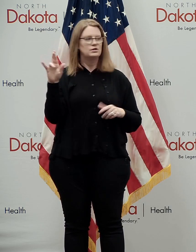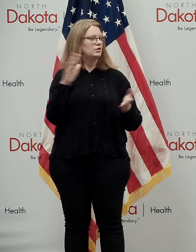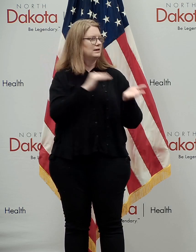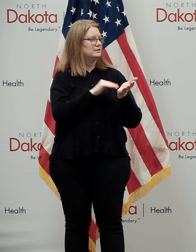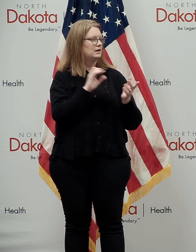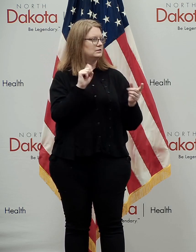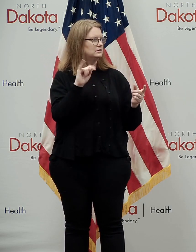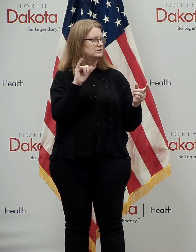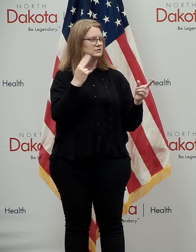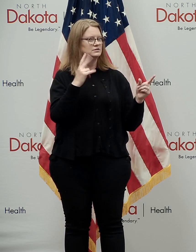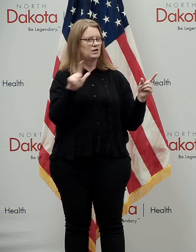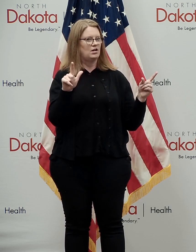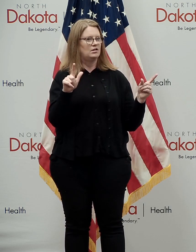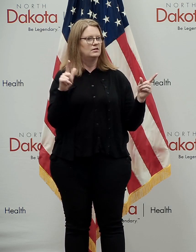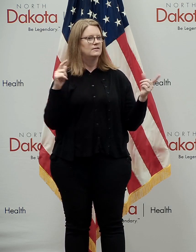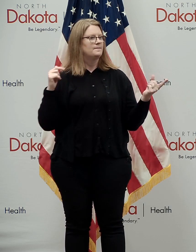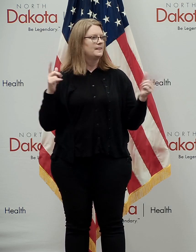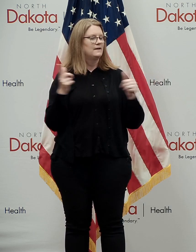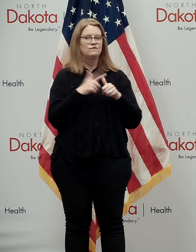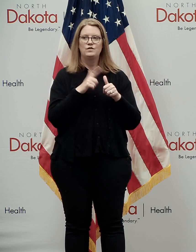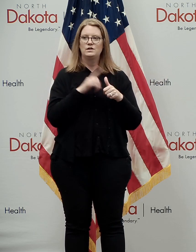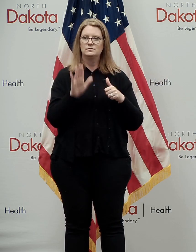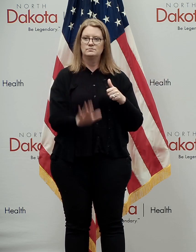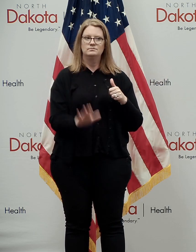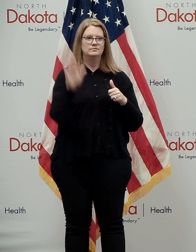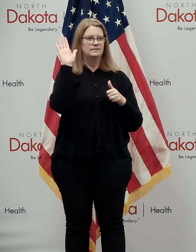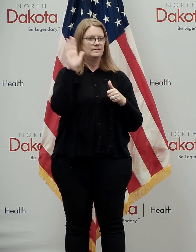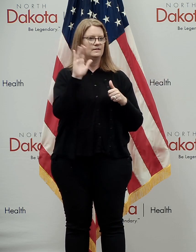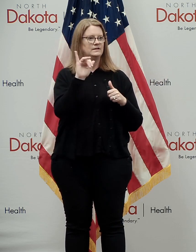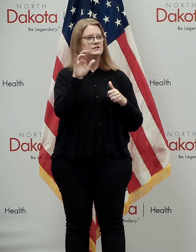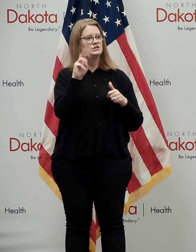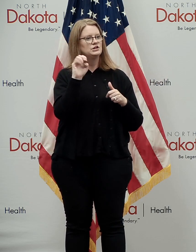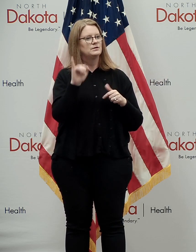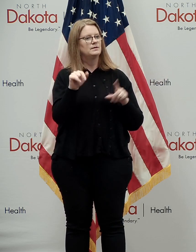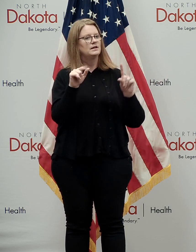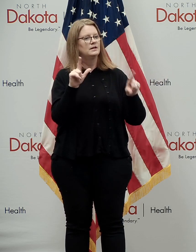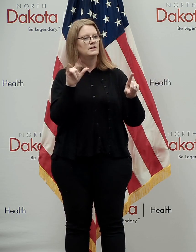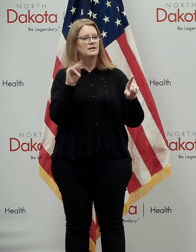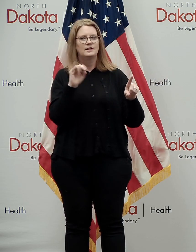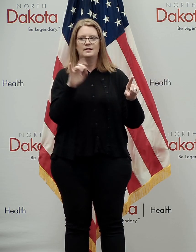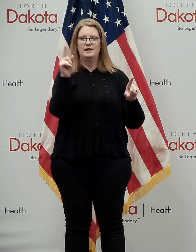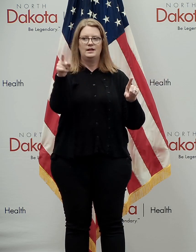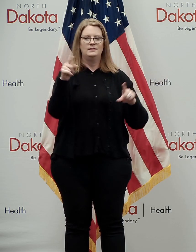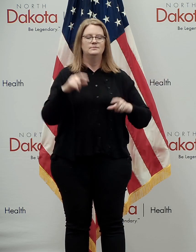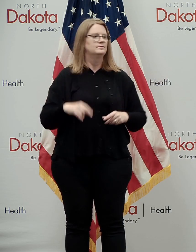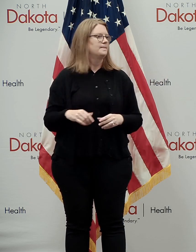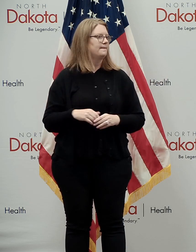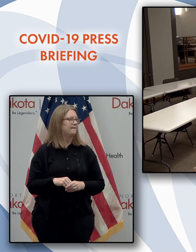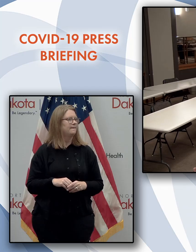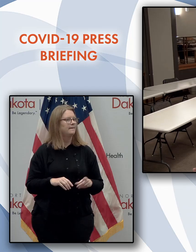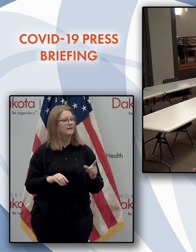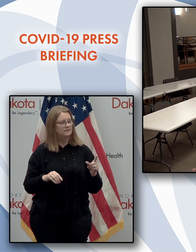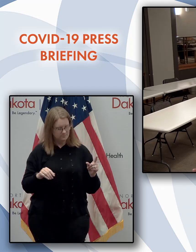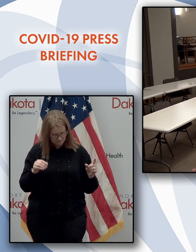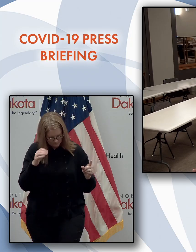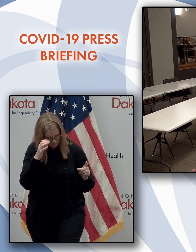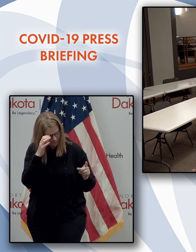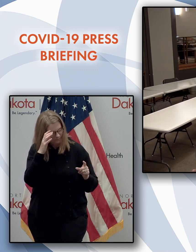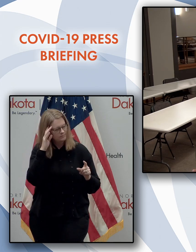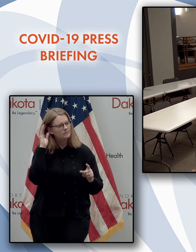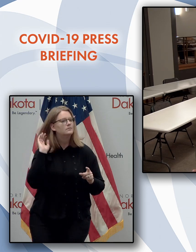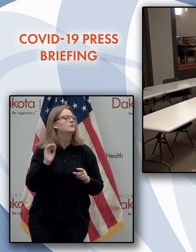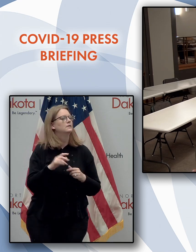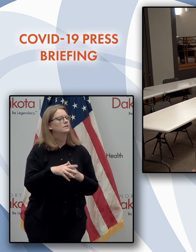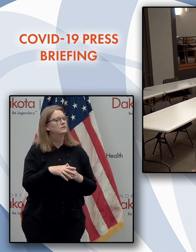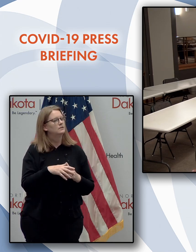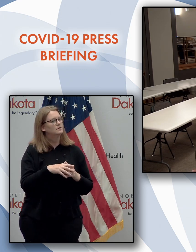here. And I think first up was Jeremy, and then Lane after that. So, Governor, in the past you've said that it's